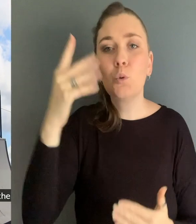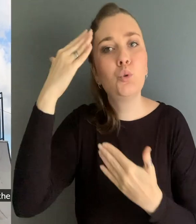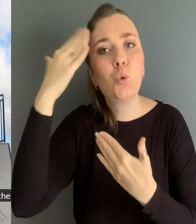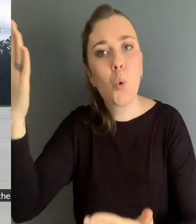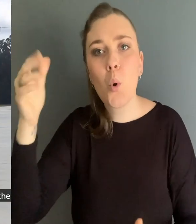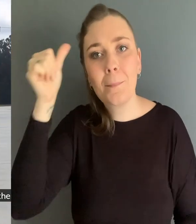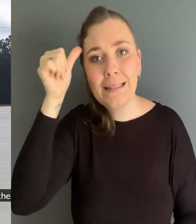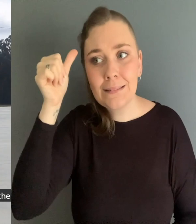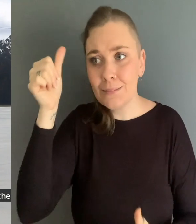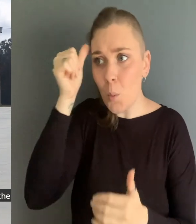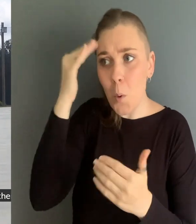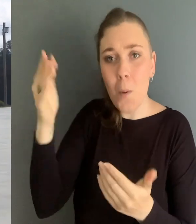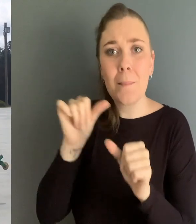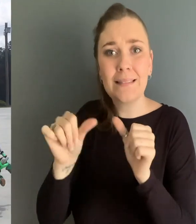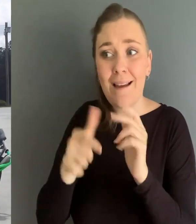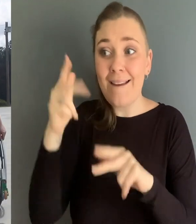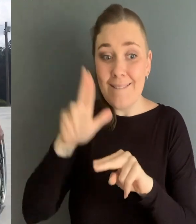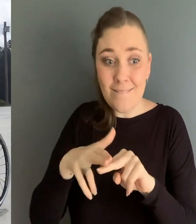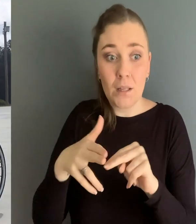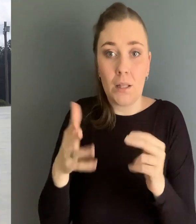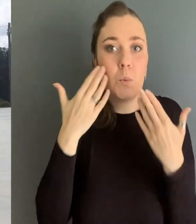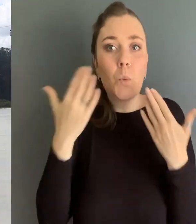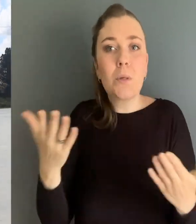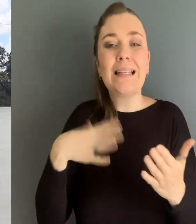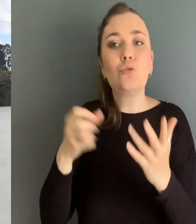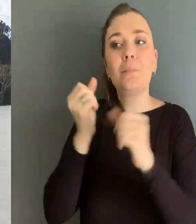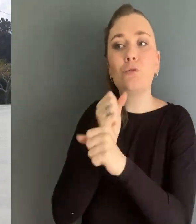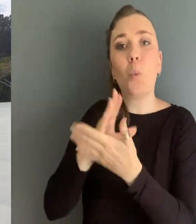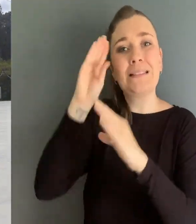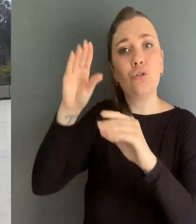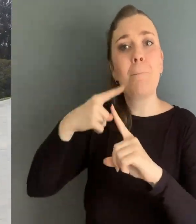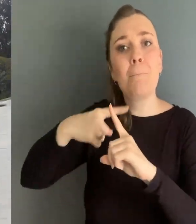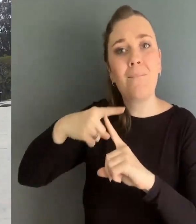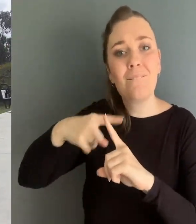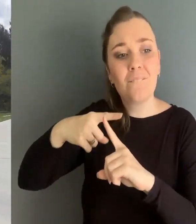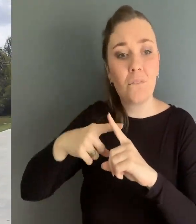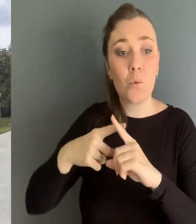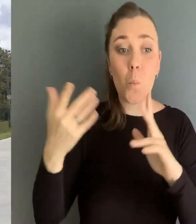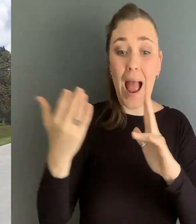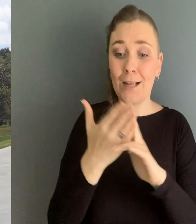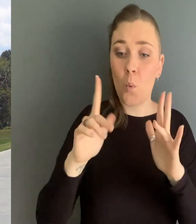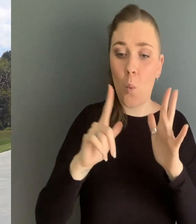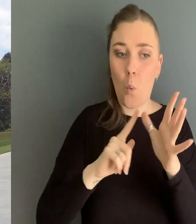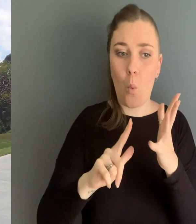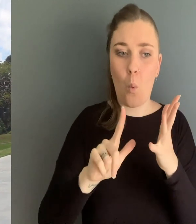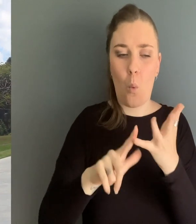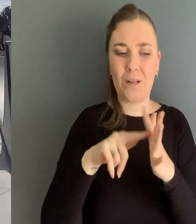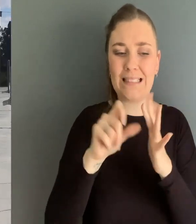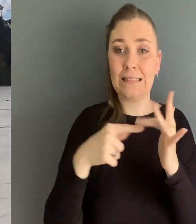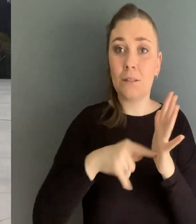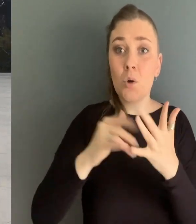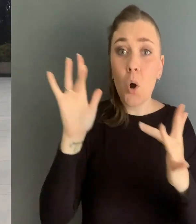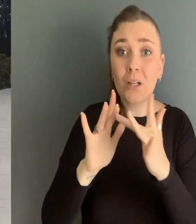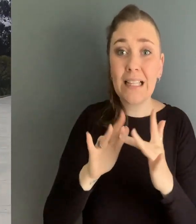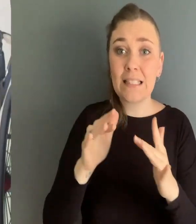unless we teach them and we must teach them in a positive way so that they listen conduct access orders of local businesses contact the